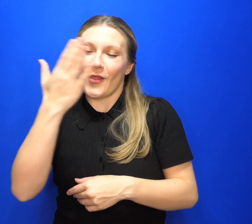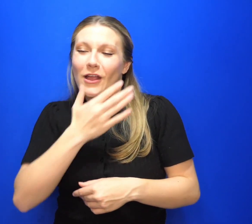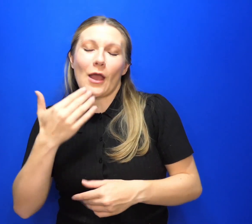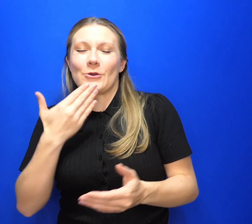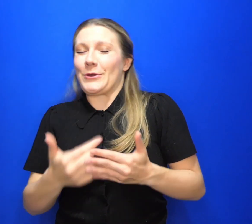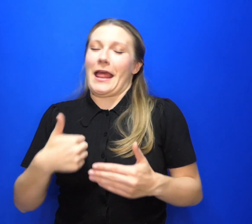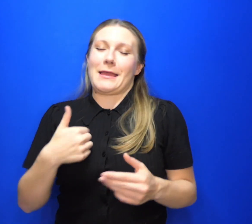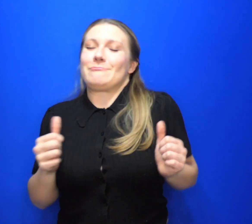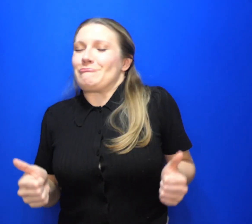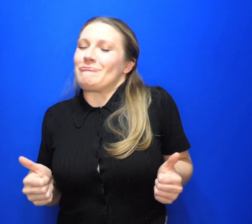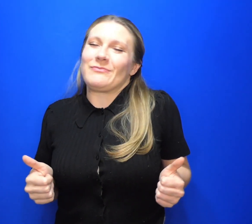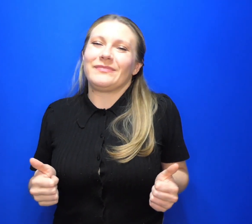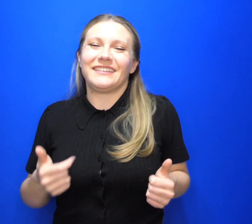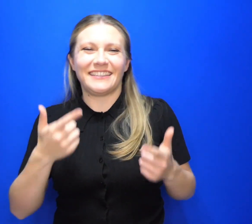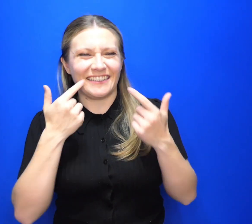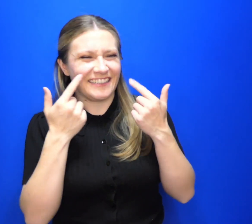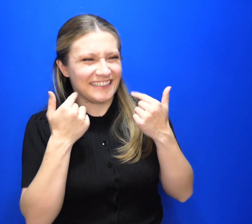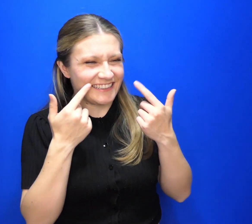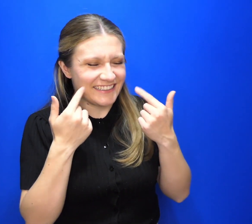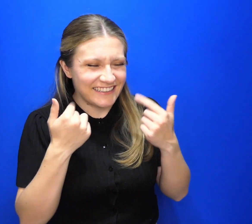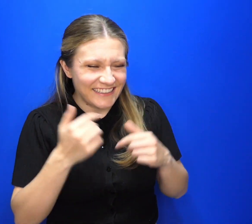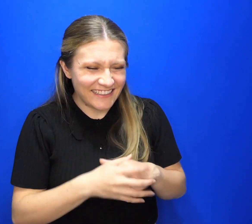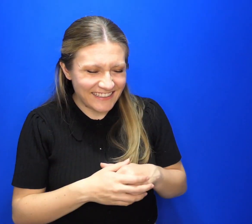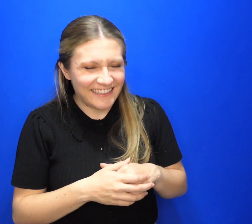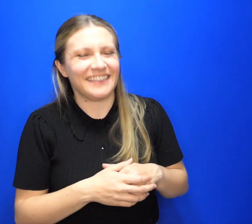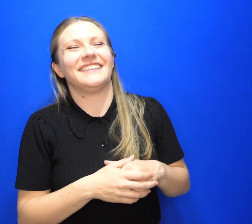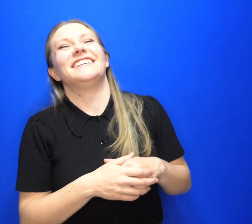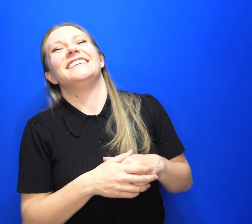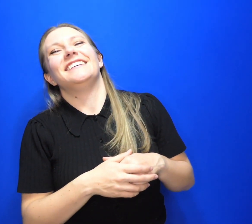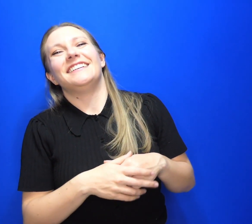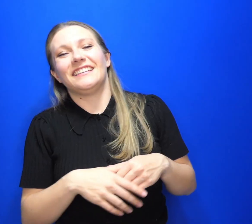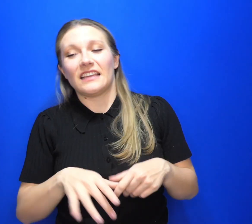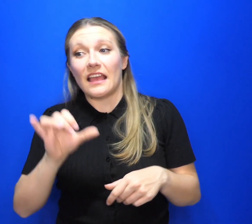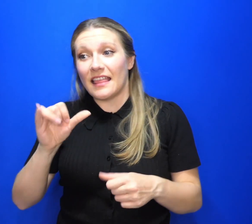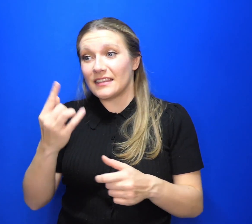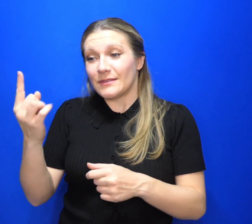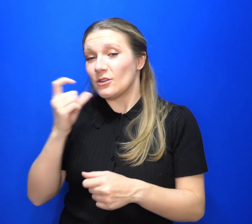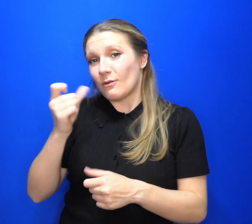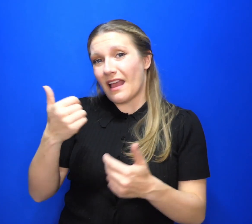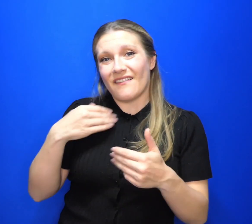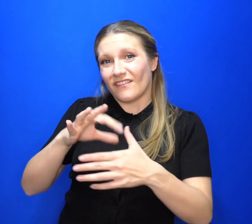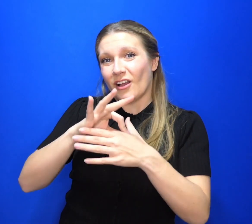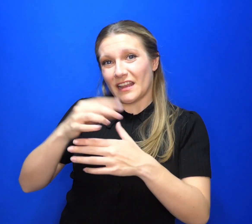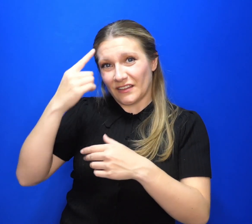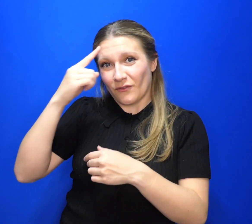And that's the thing you don't have context for when you're looking at your 2-year-old baby who's had diabetes for 2 months. Right. Correct.